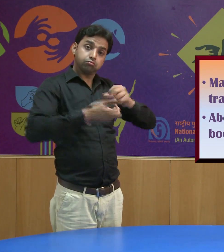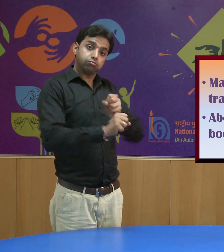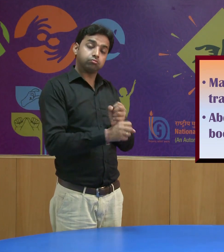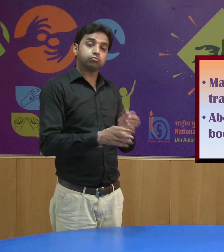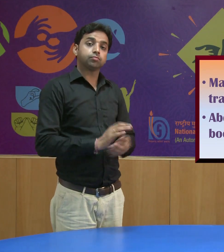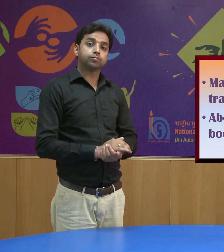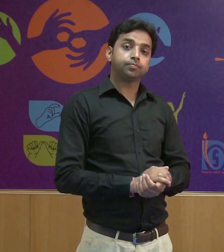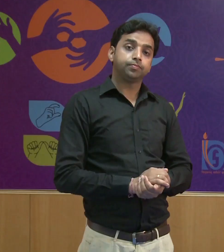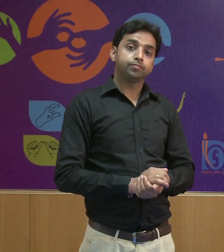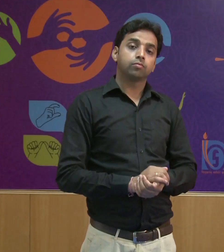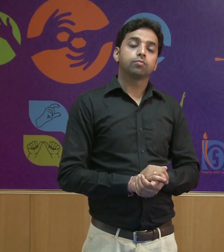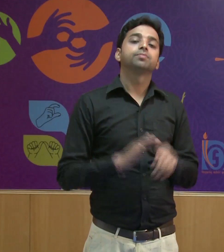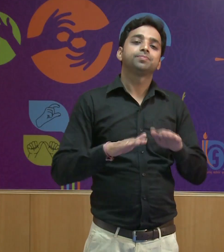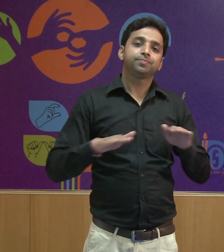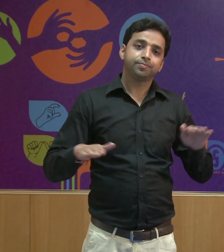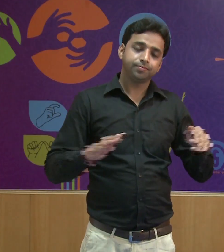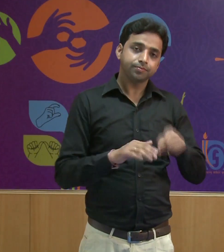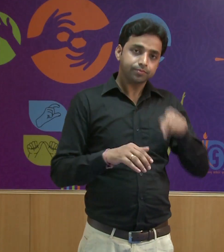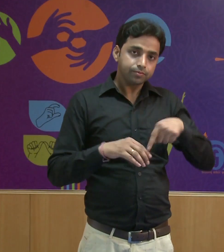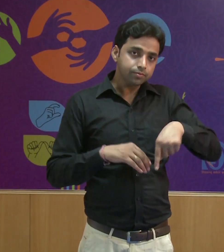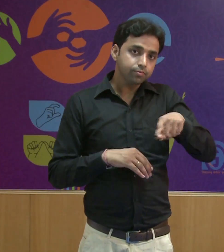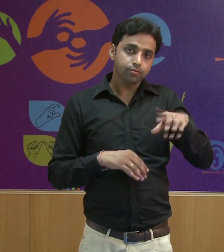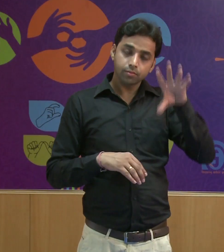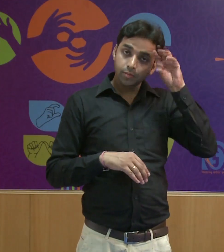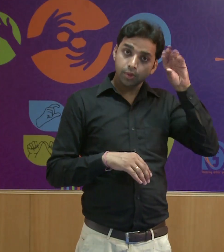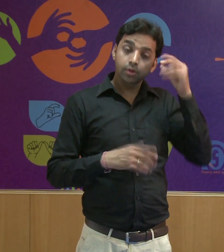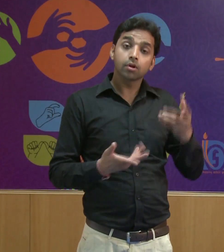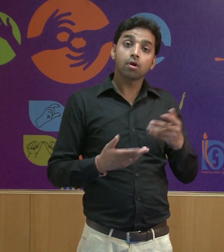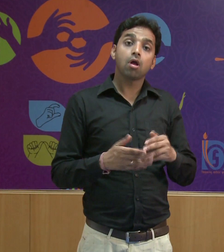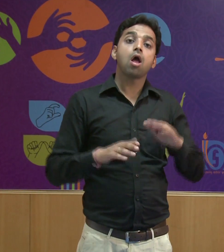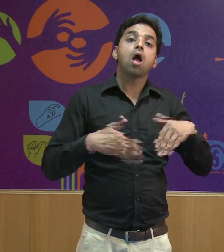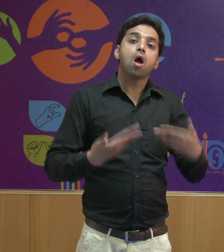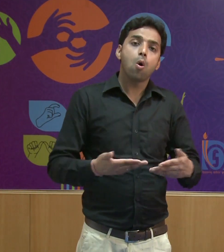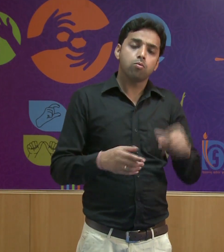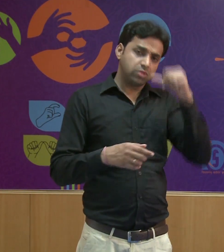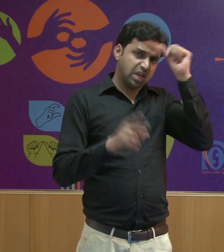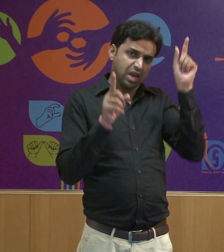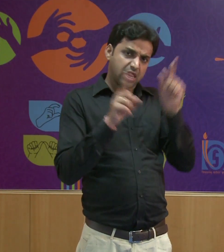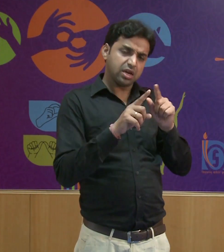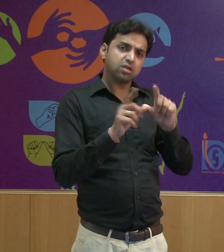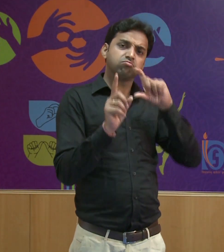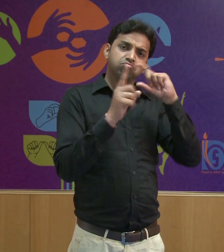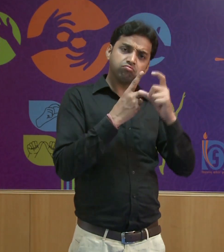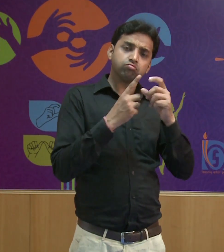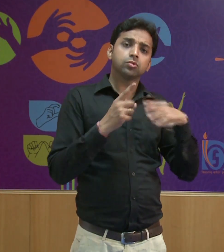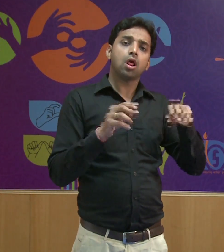Learners, now we will learn that how the Indian culture spread in different countries